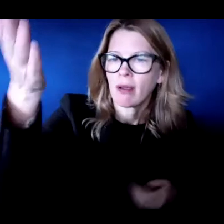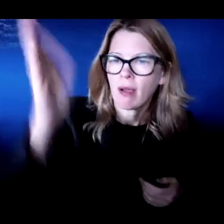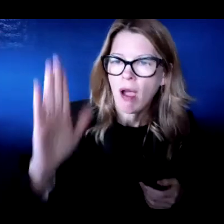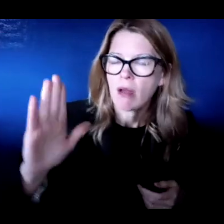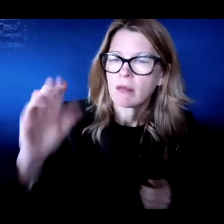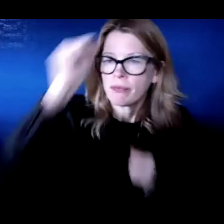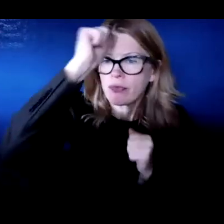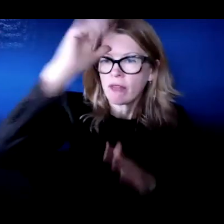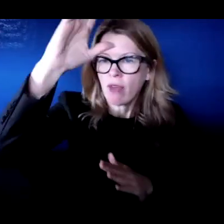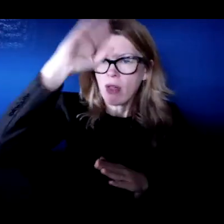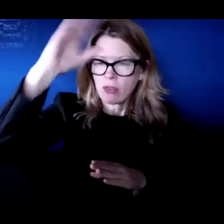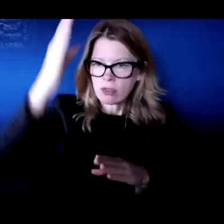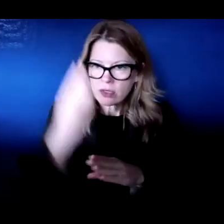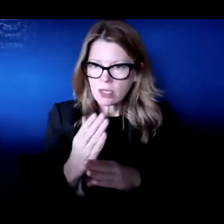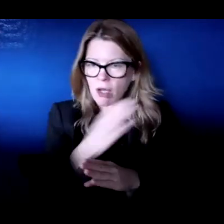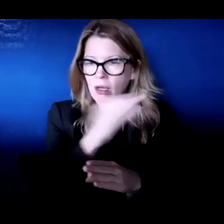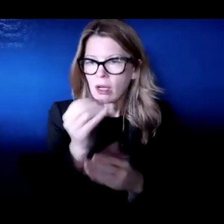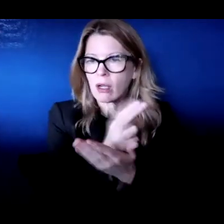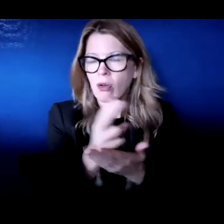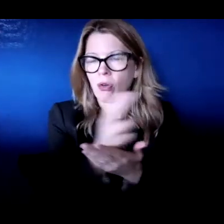Father, Son, and Holy